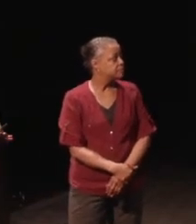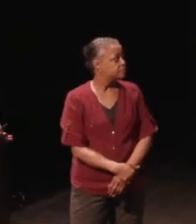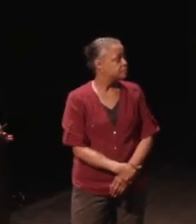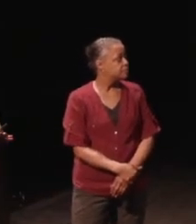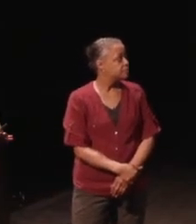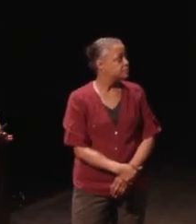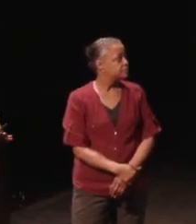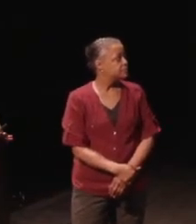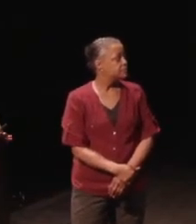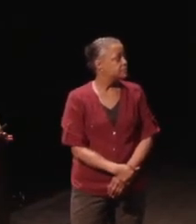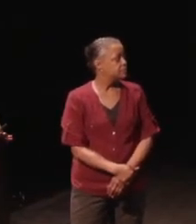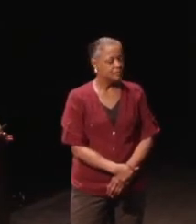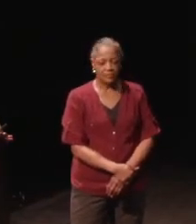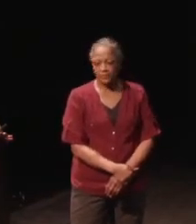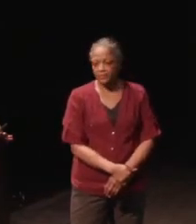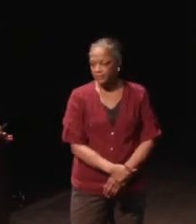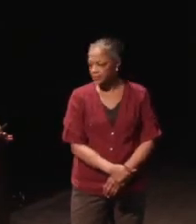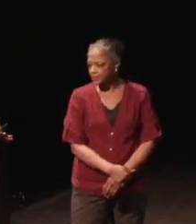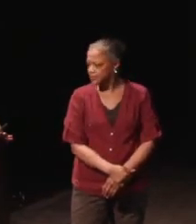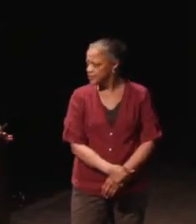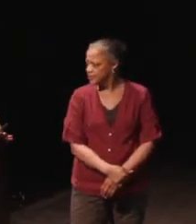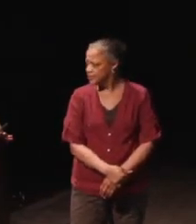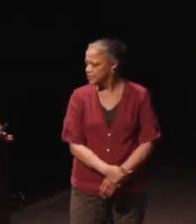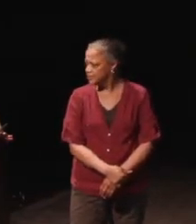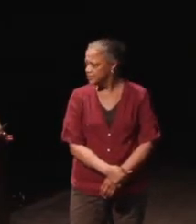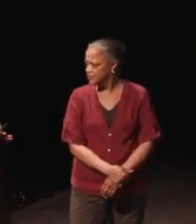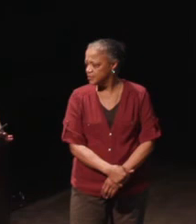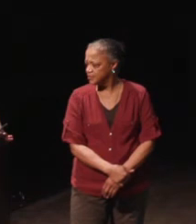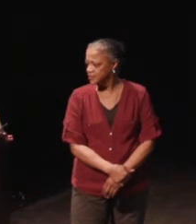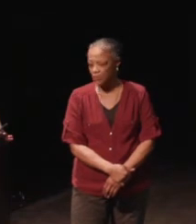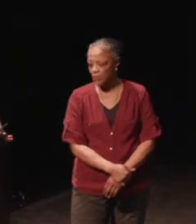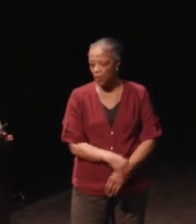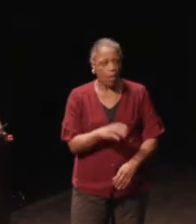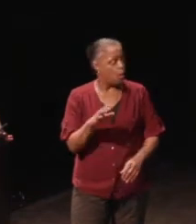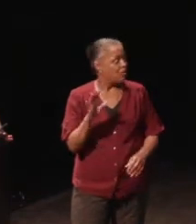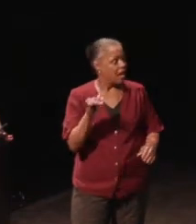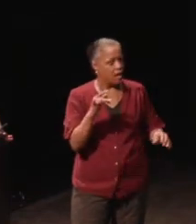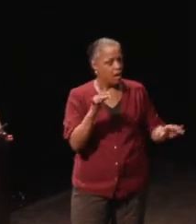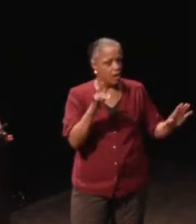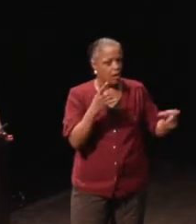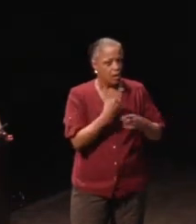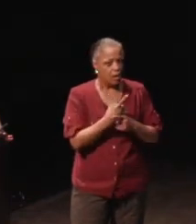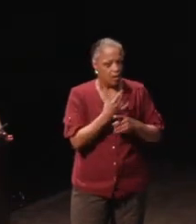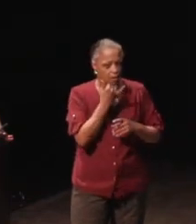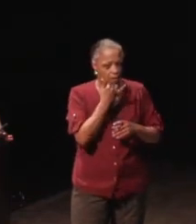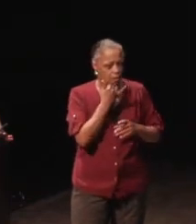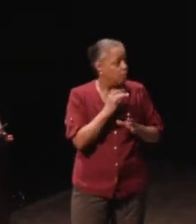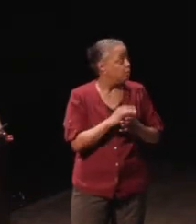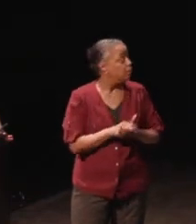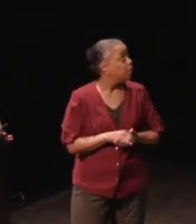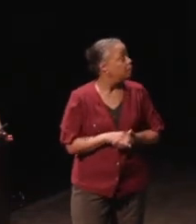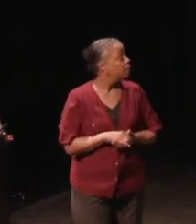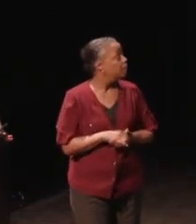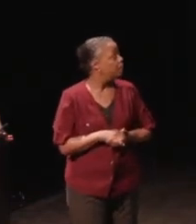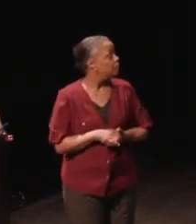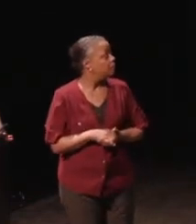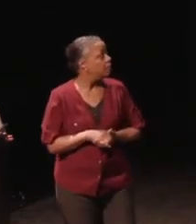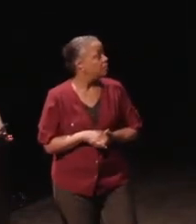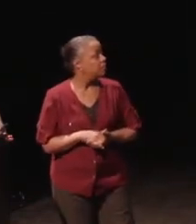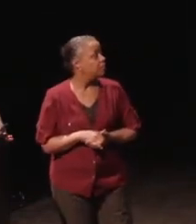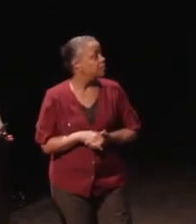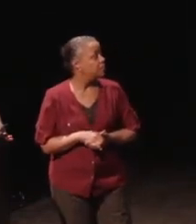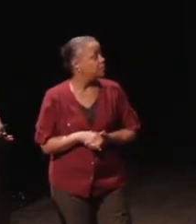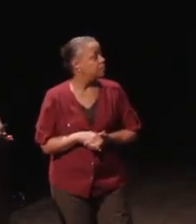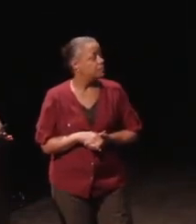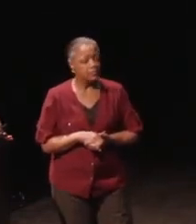Okay, I'm going to go. Oh, that was it. Oh, okay. Nope.